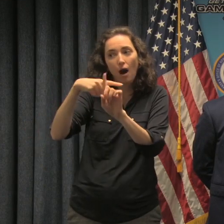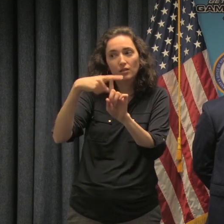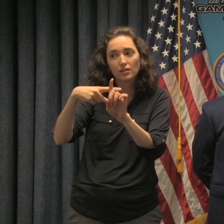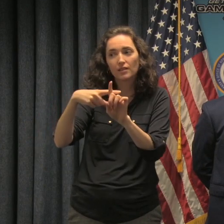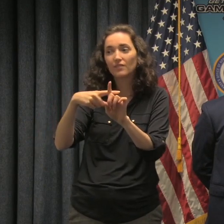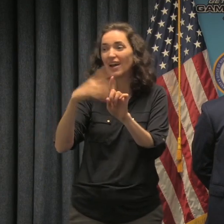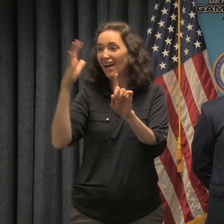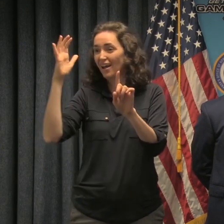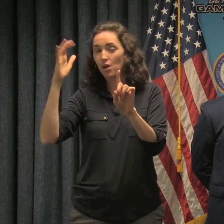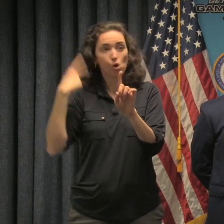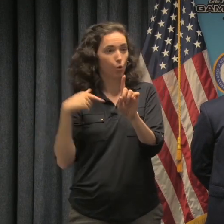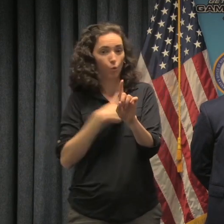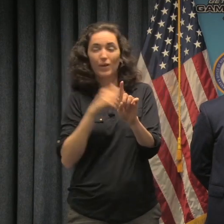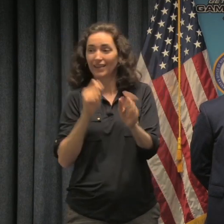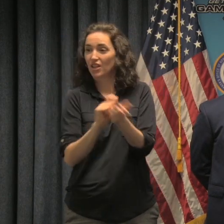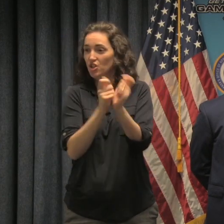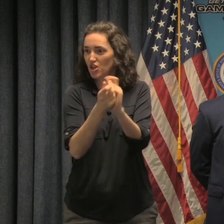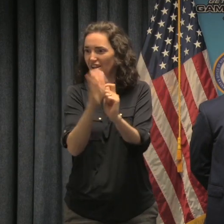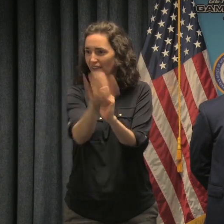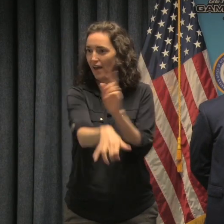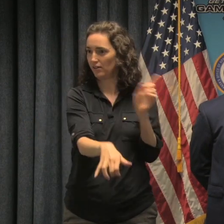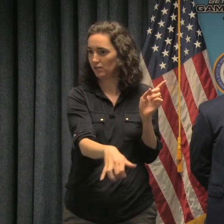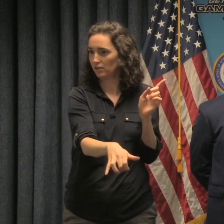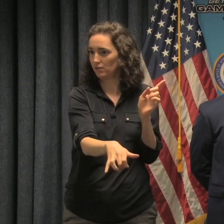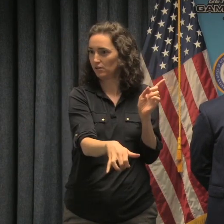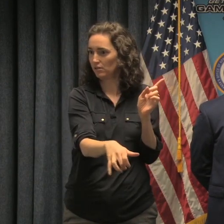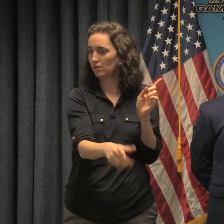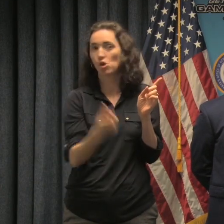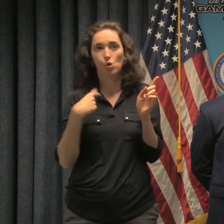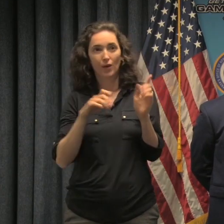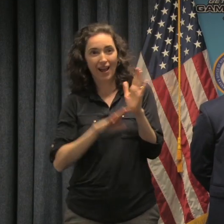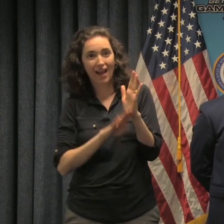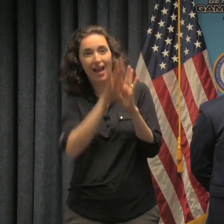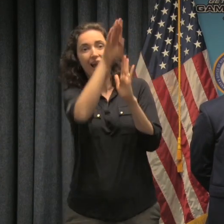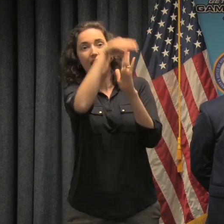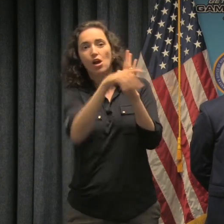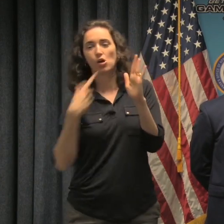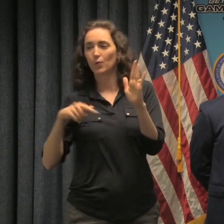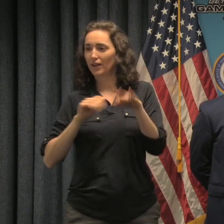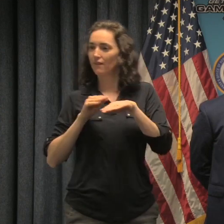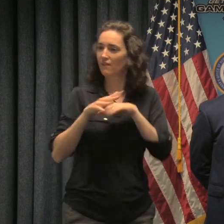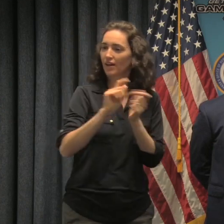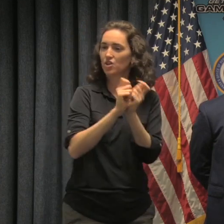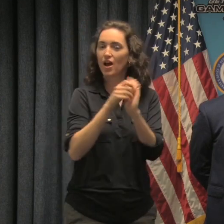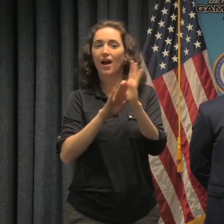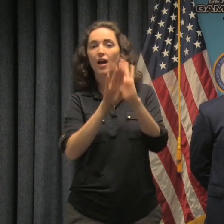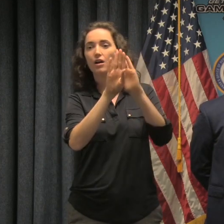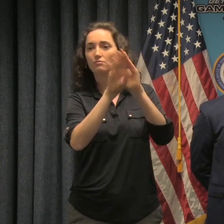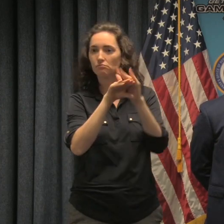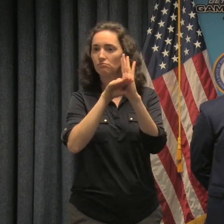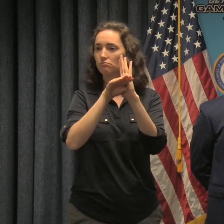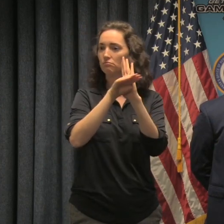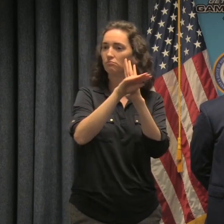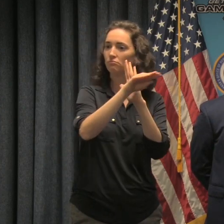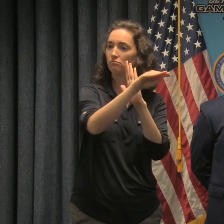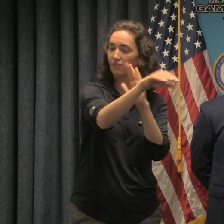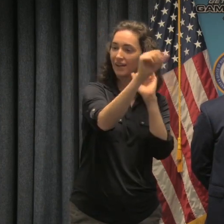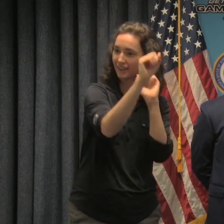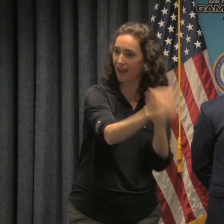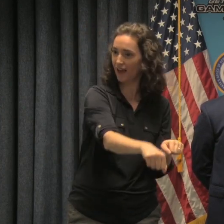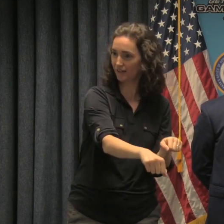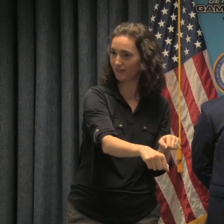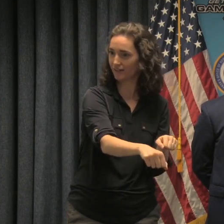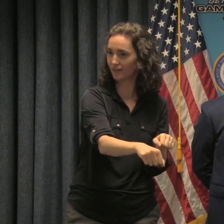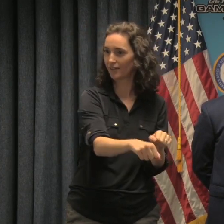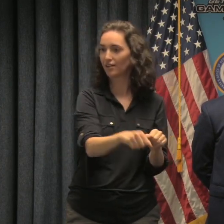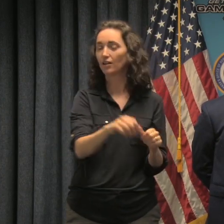actually act to change where that slope is. We can act to move this graph further over, away from us